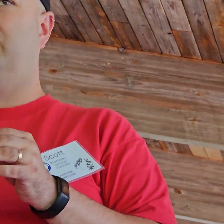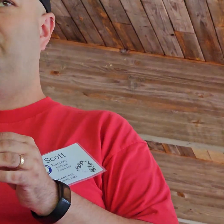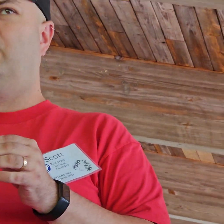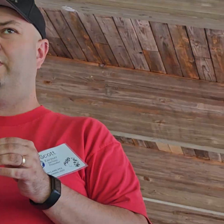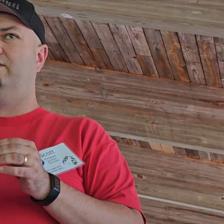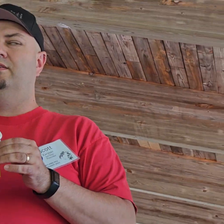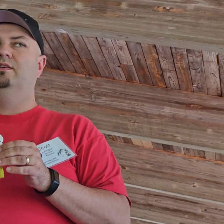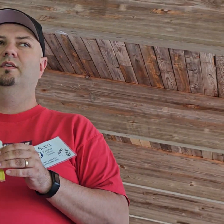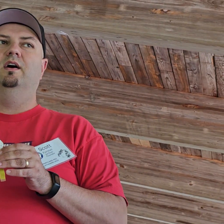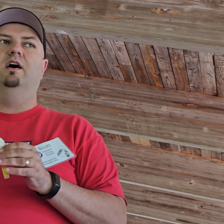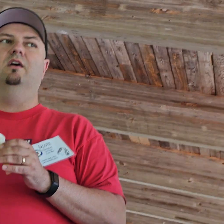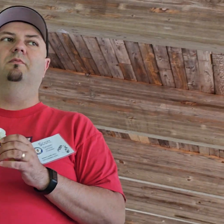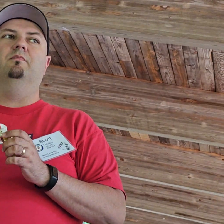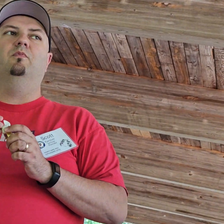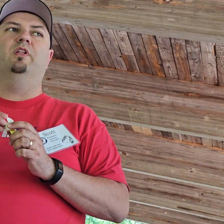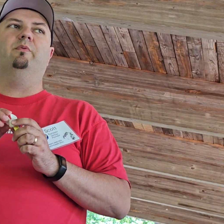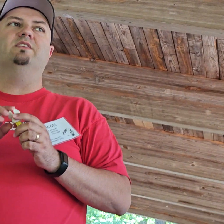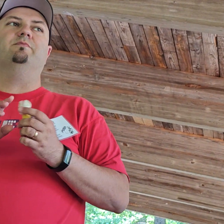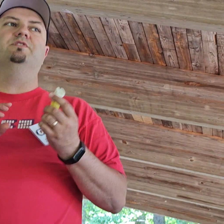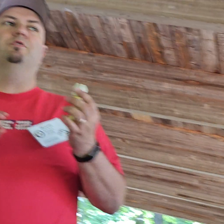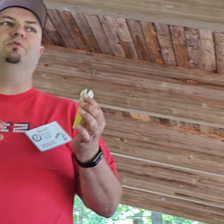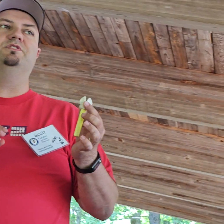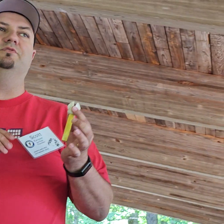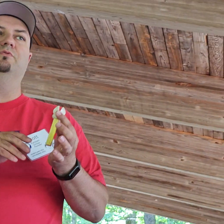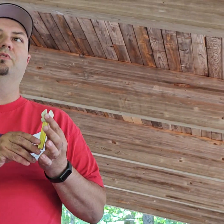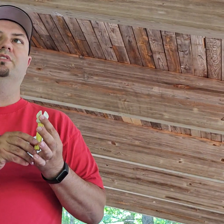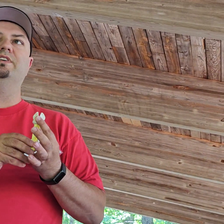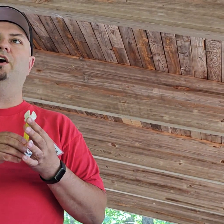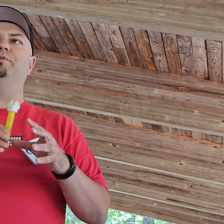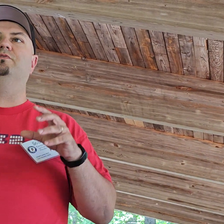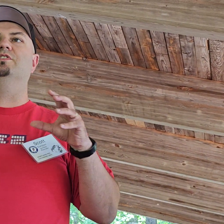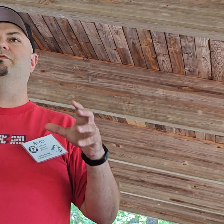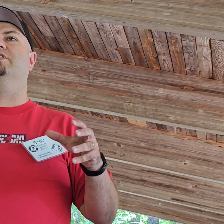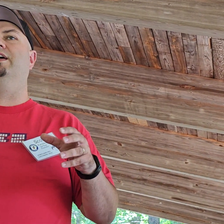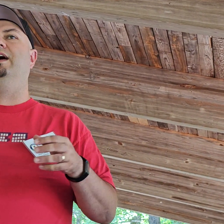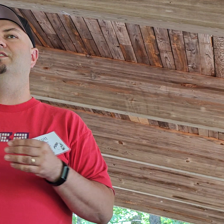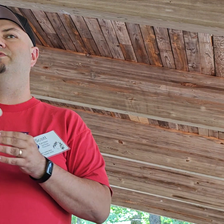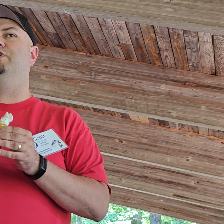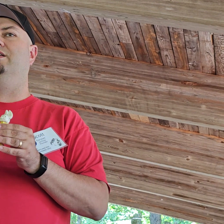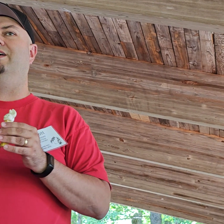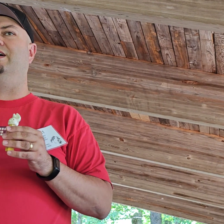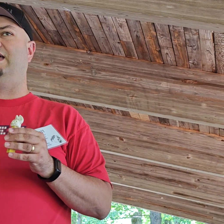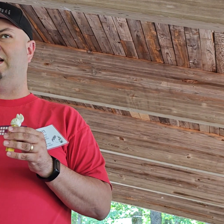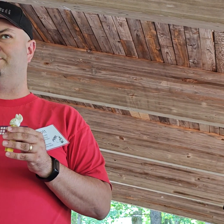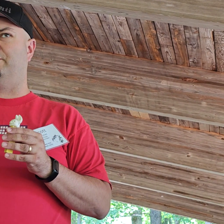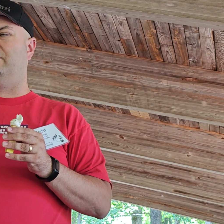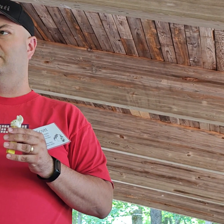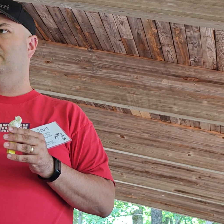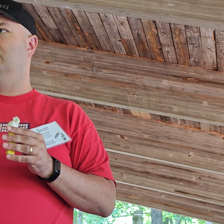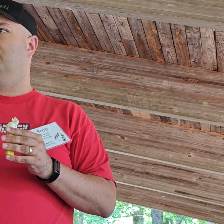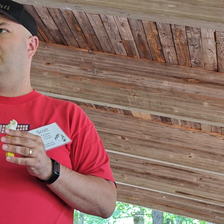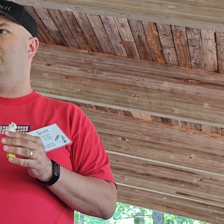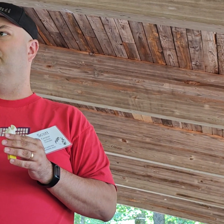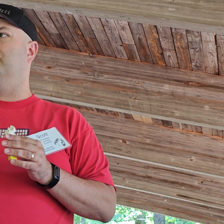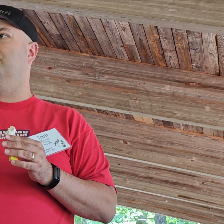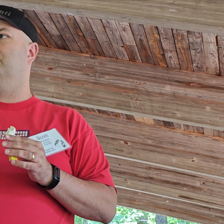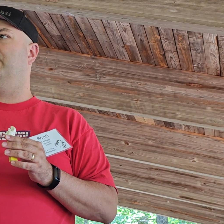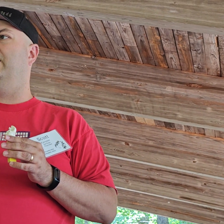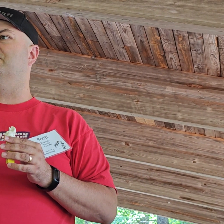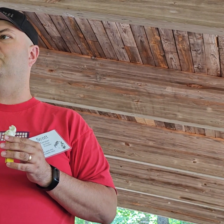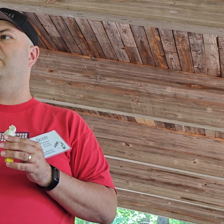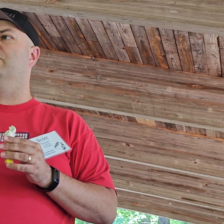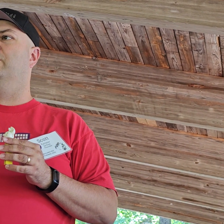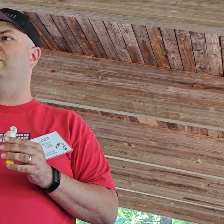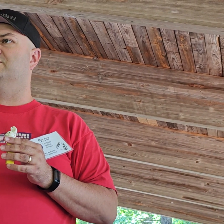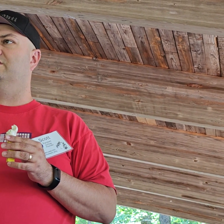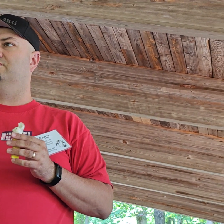to completely white. One of the ways I've been told to help you sort of figure that out is if you get like a Casper